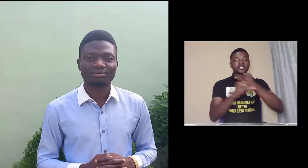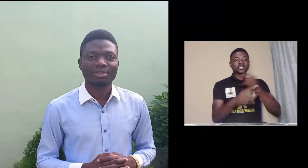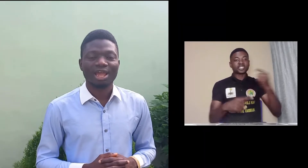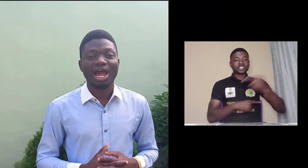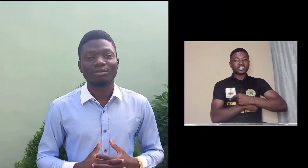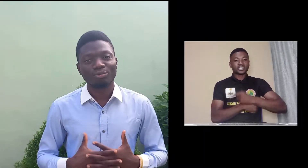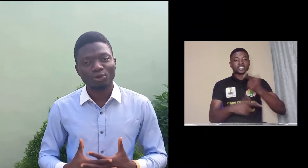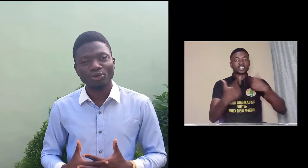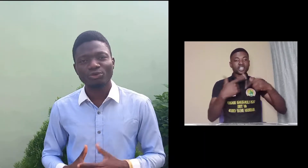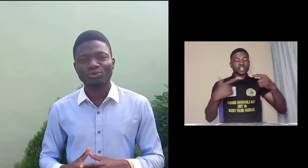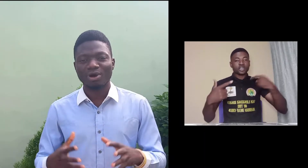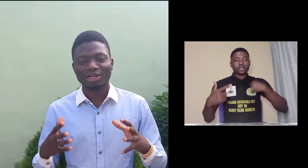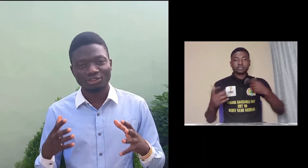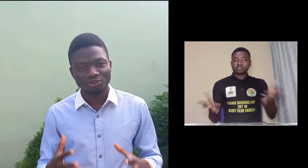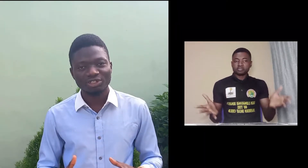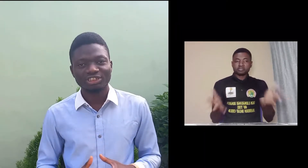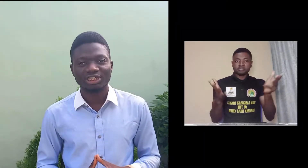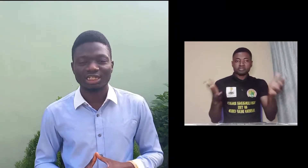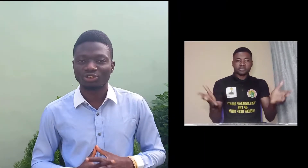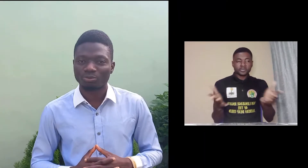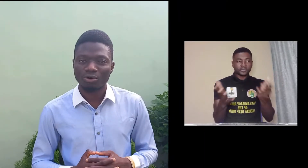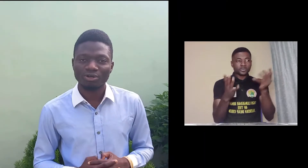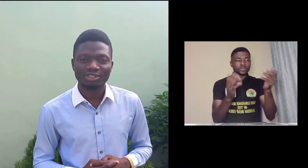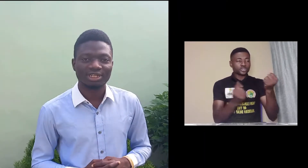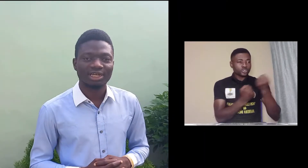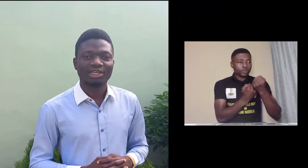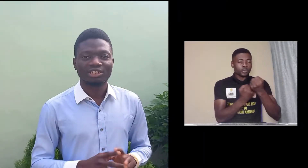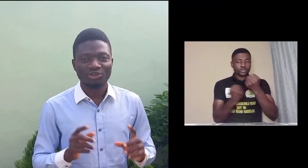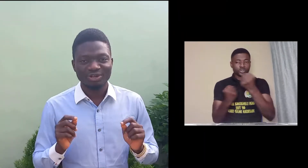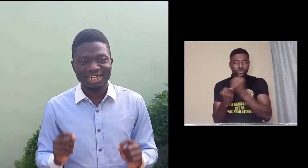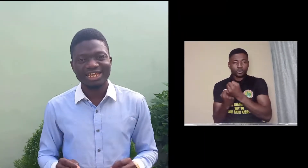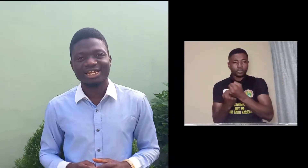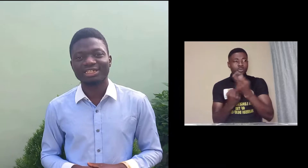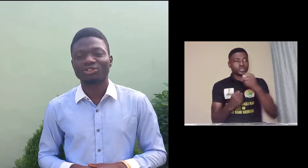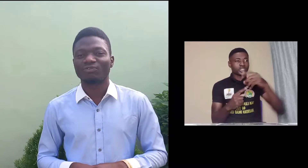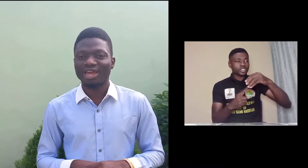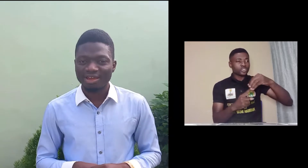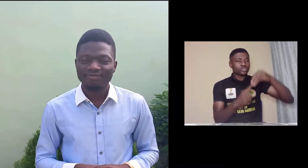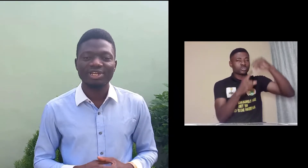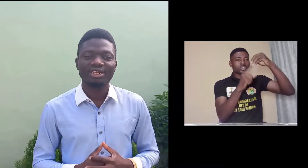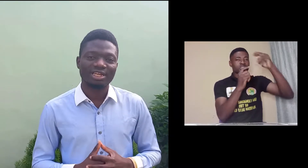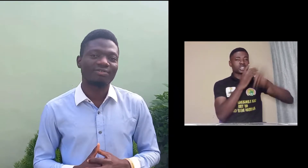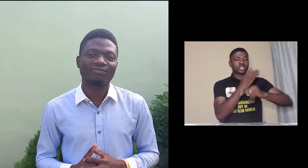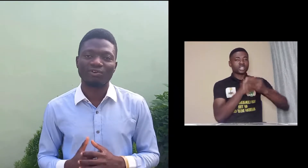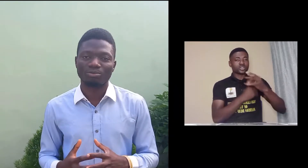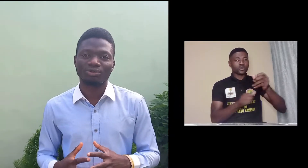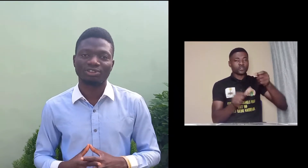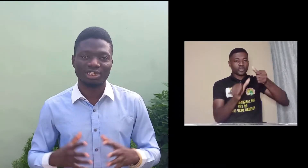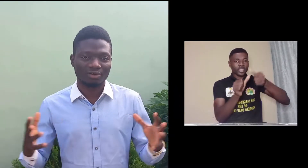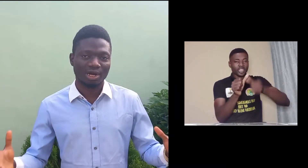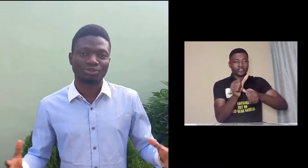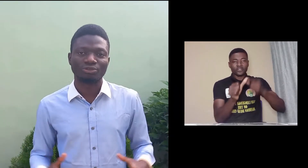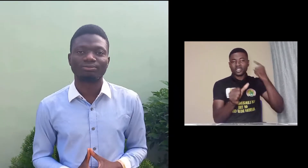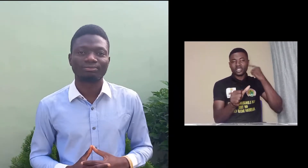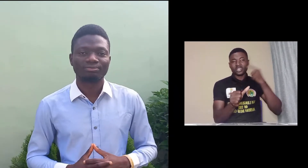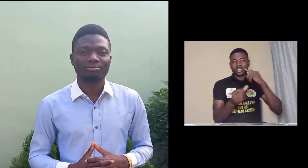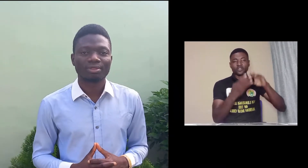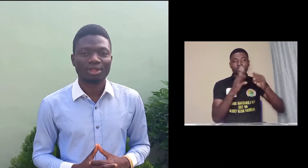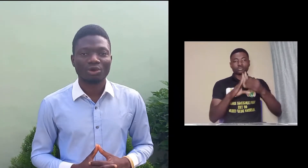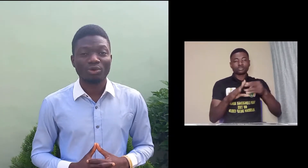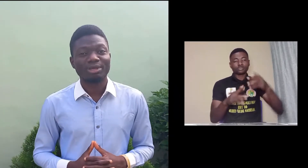Language, I call you to acknowledge and support the uniqueness of every deaf community around